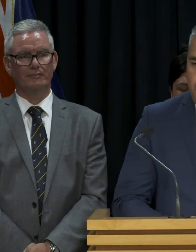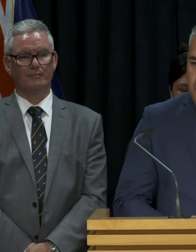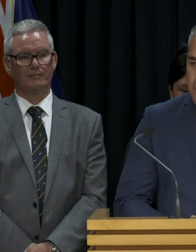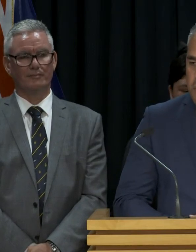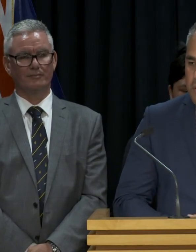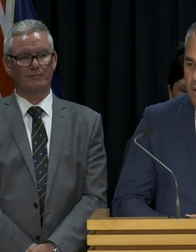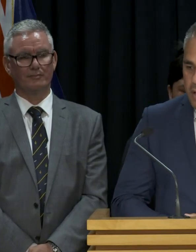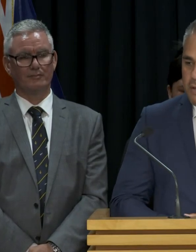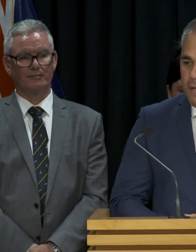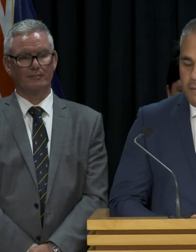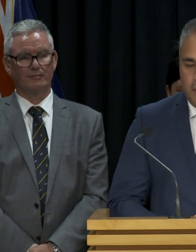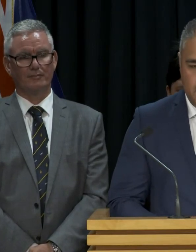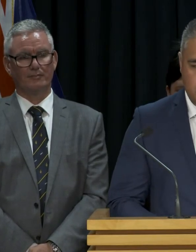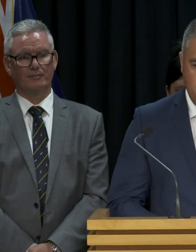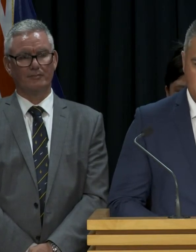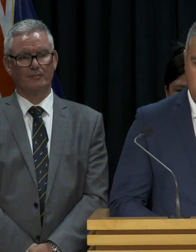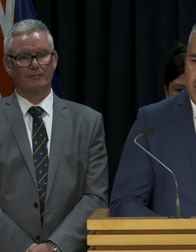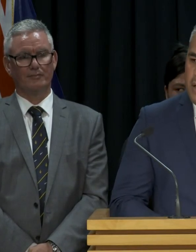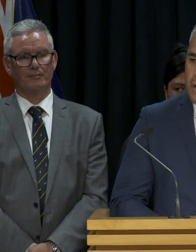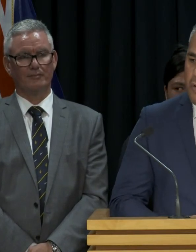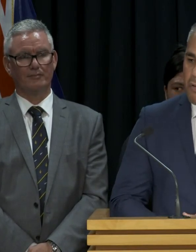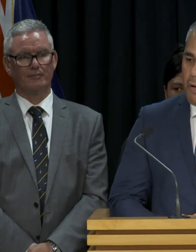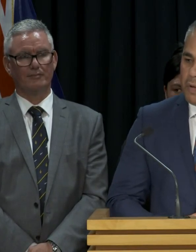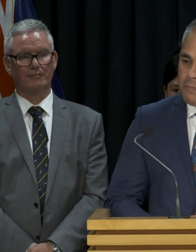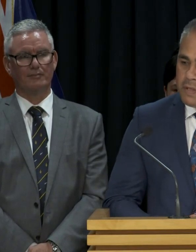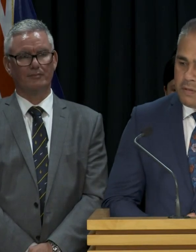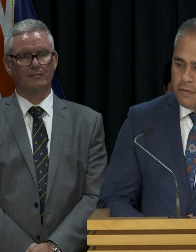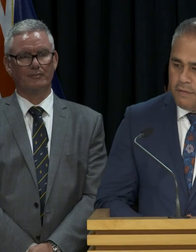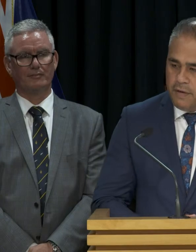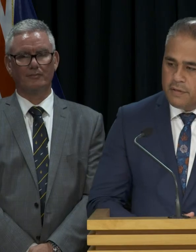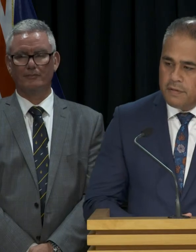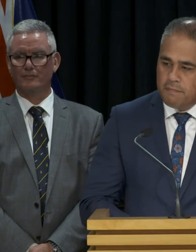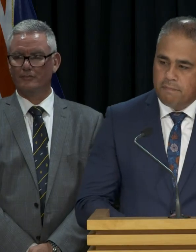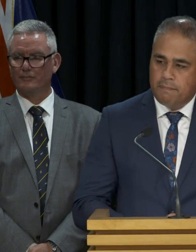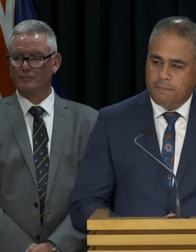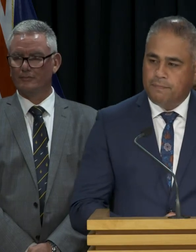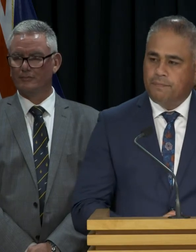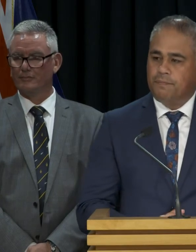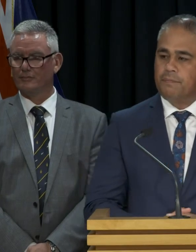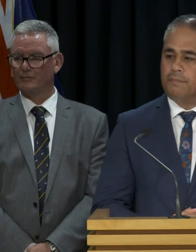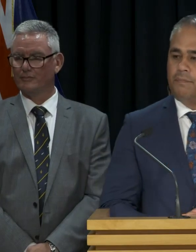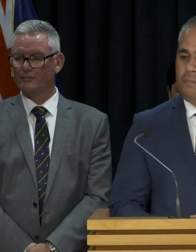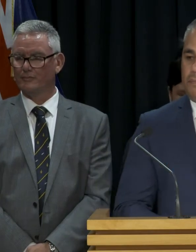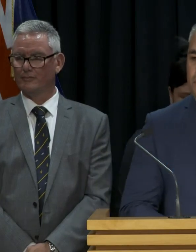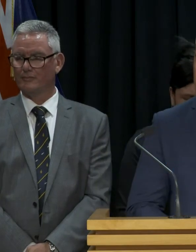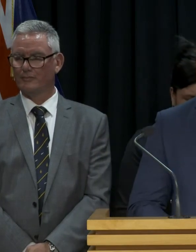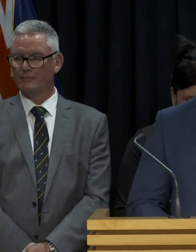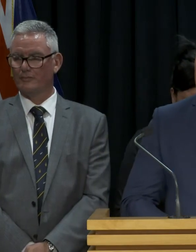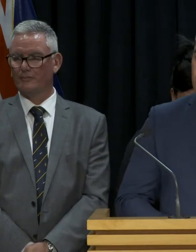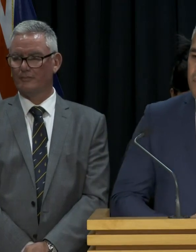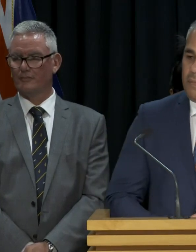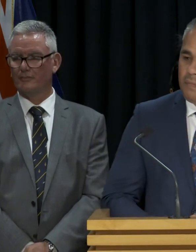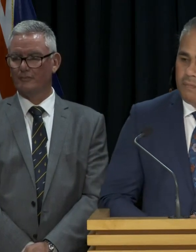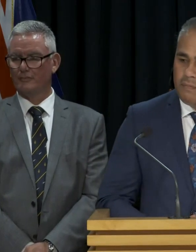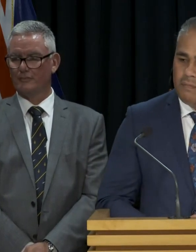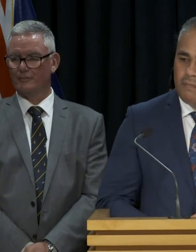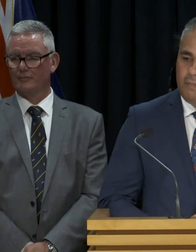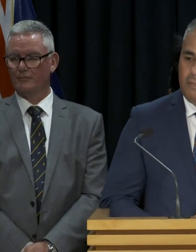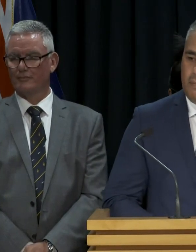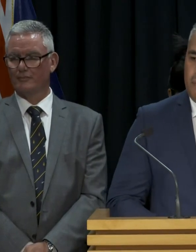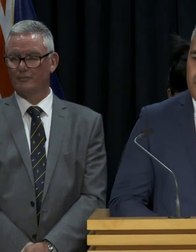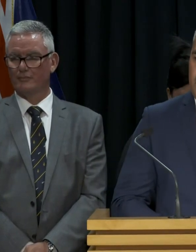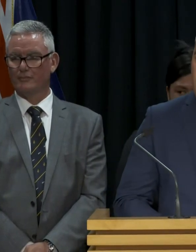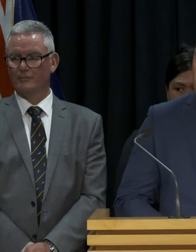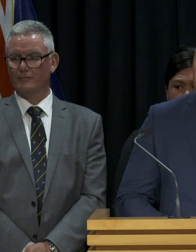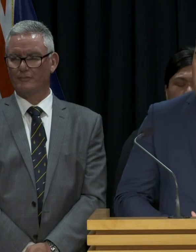and the Prime Minister was clear to me to make sure I lean in on the role as Minister for Defence. From this government, or has